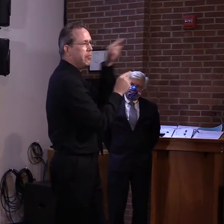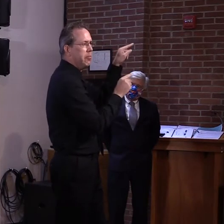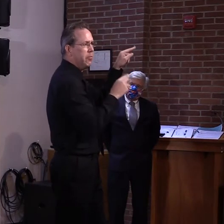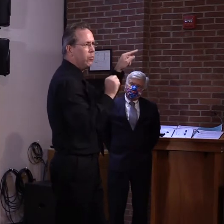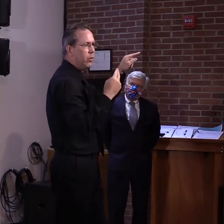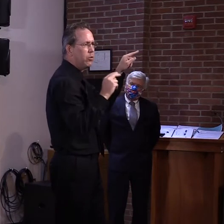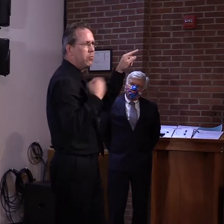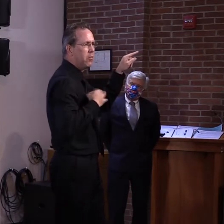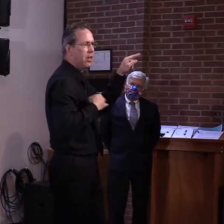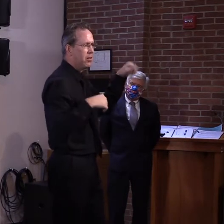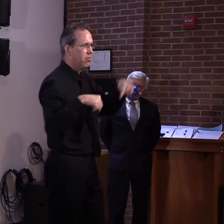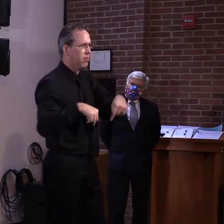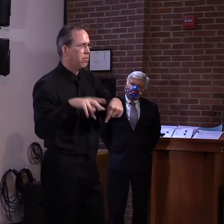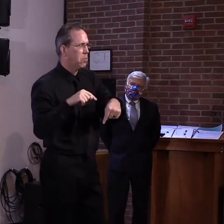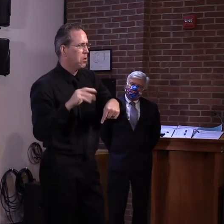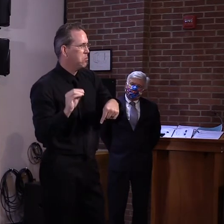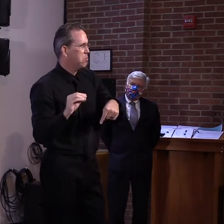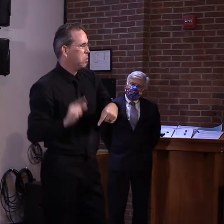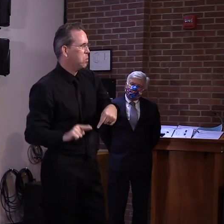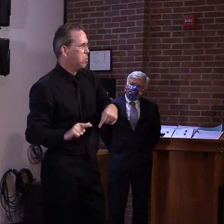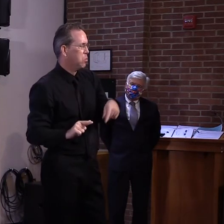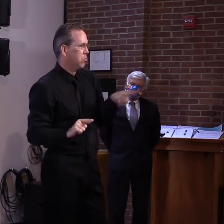to the Northeast as well.